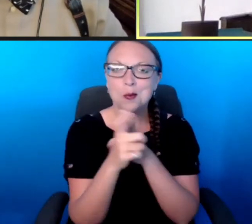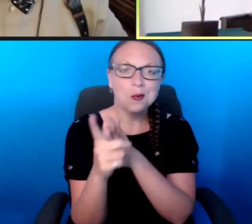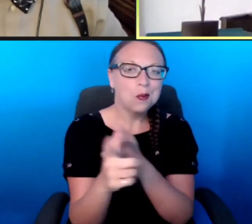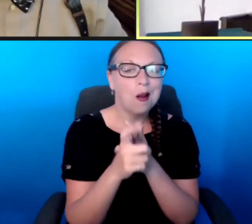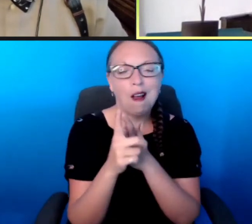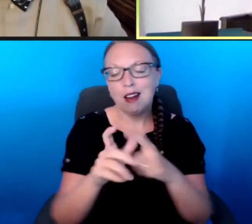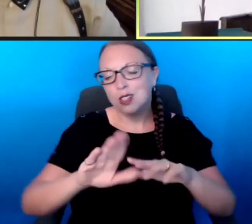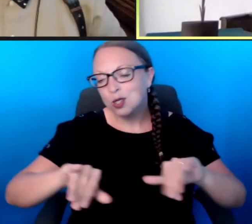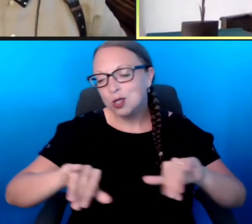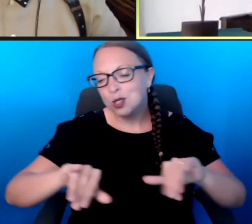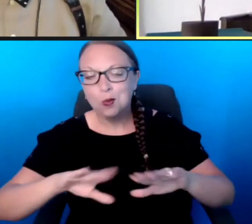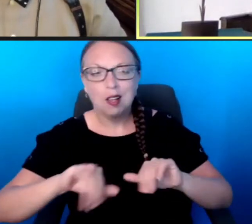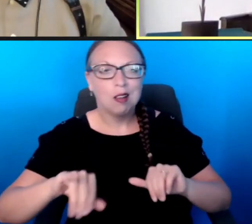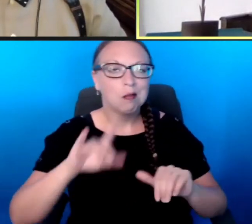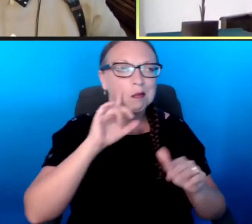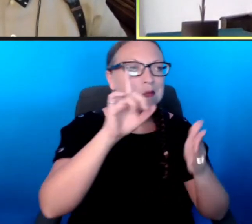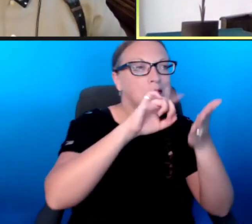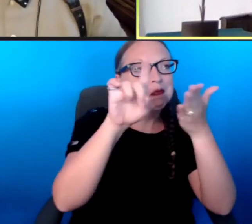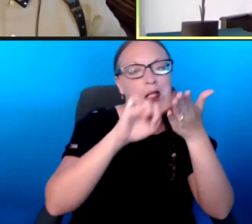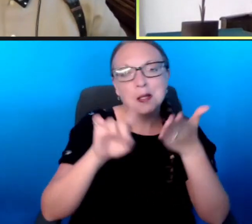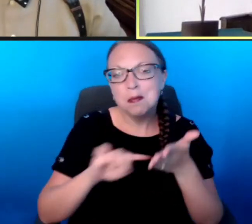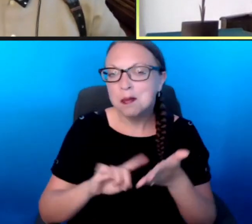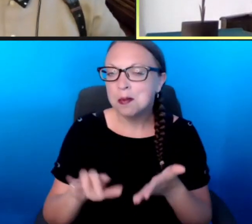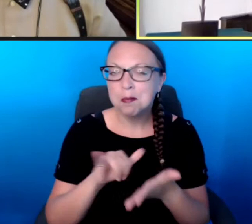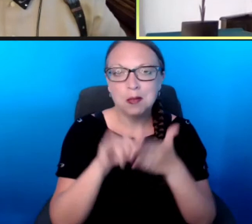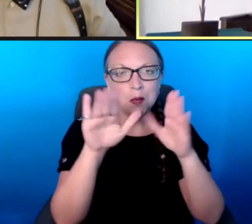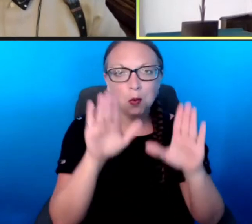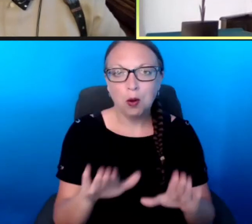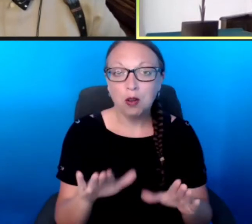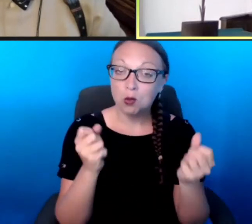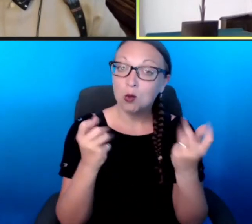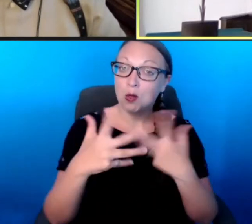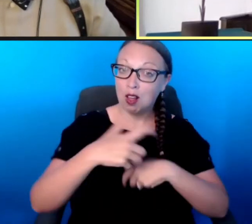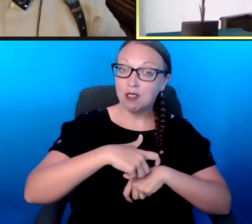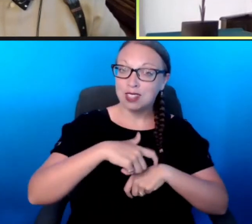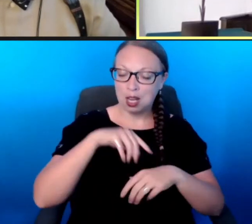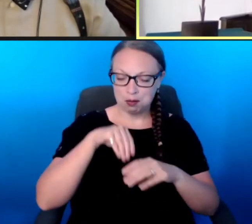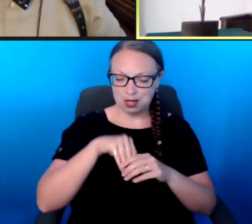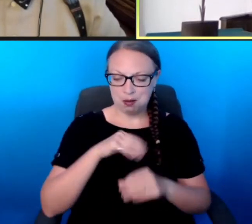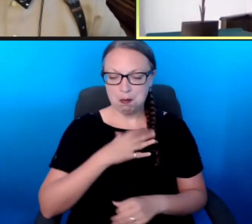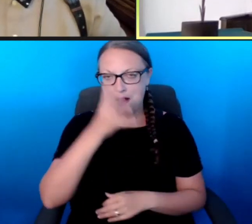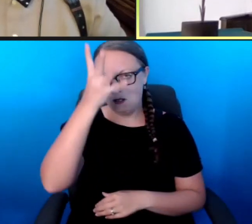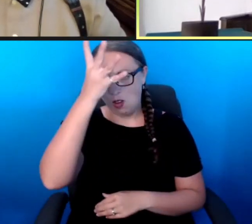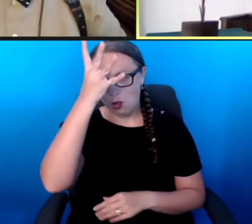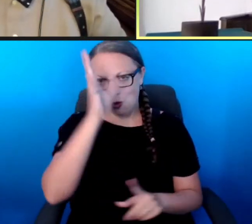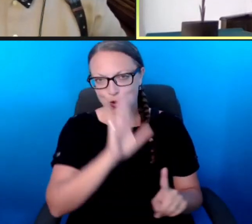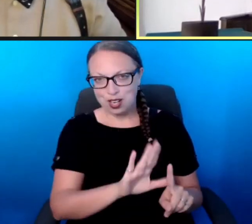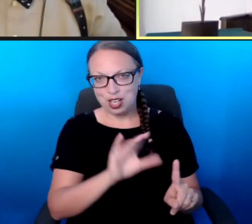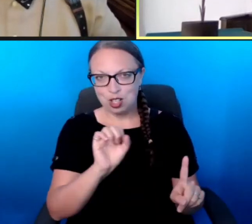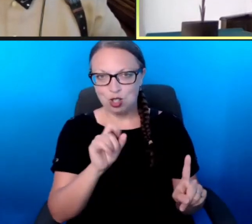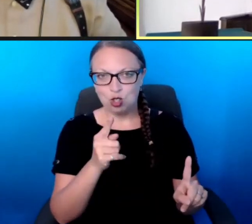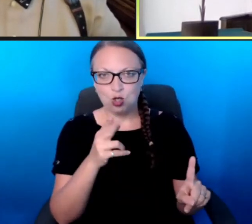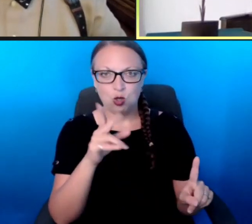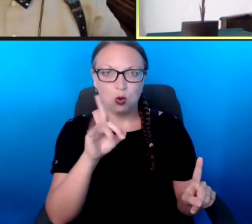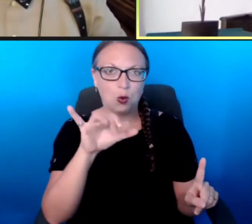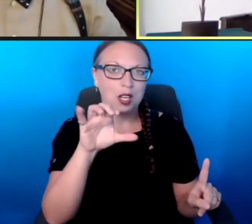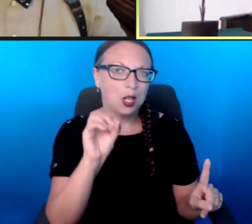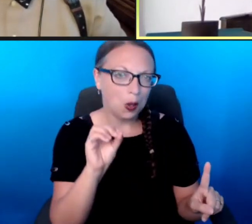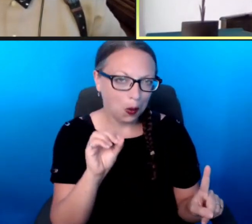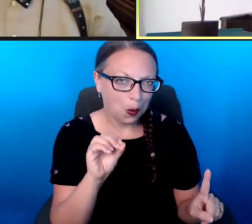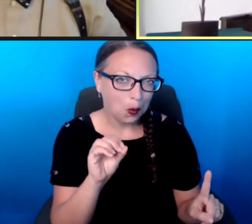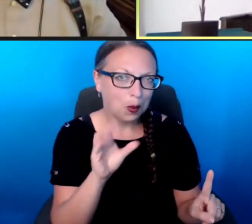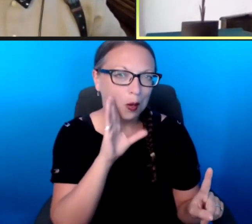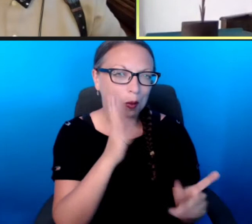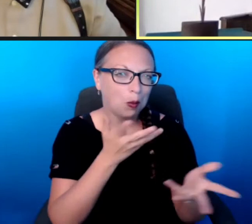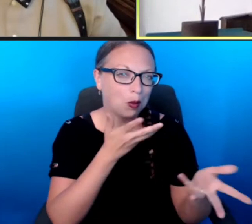swim, and I spent a lot of time in my father's studio as he would talk,